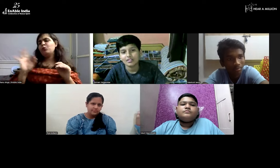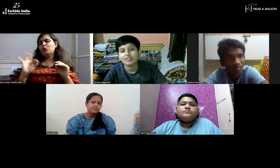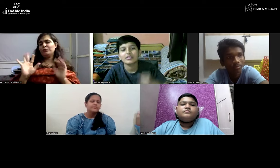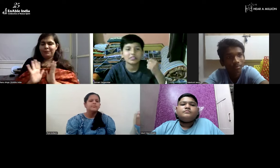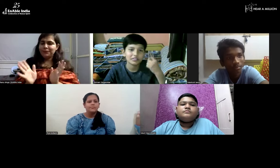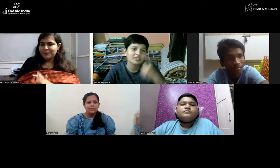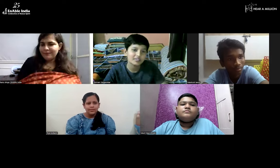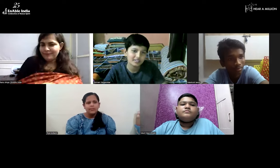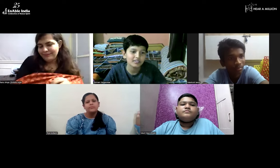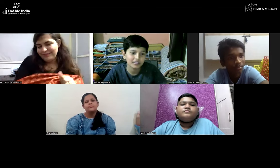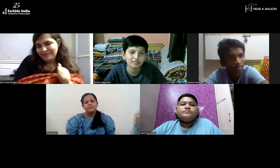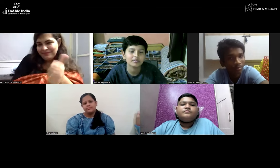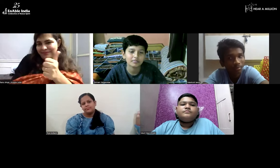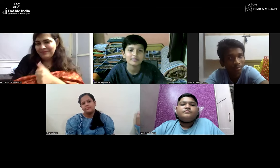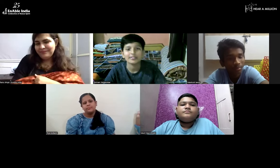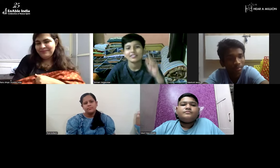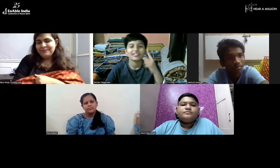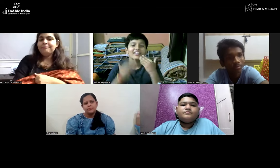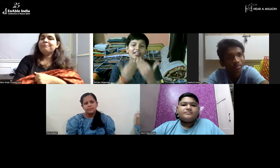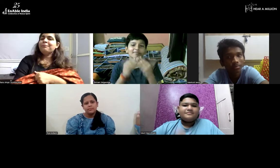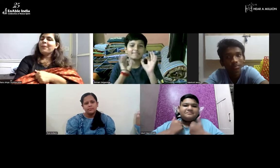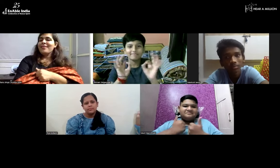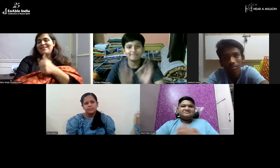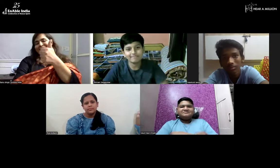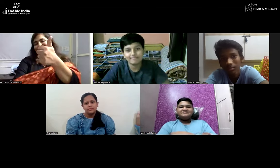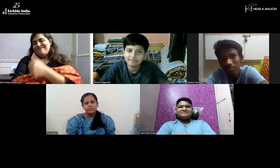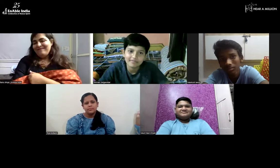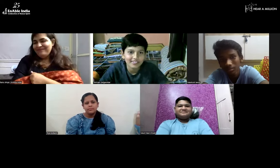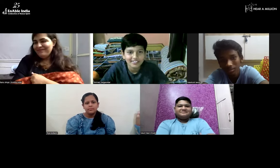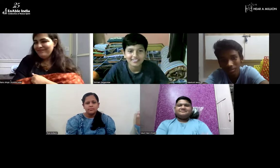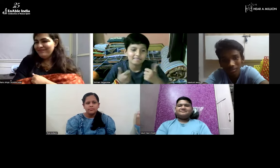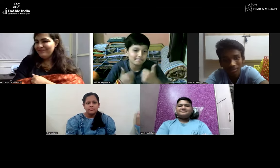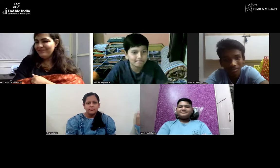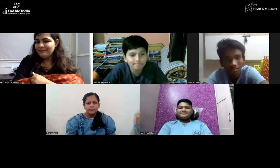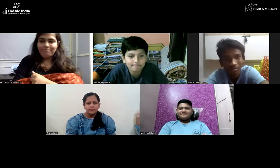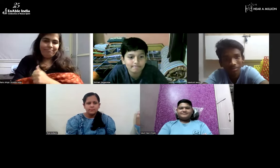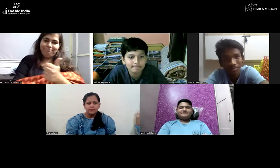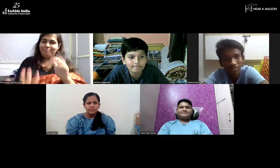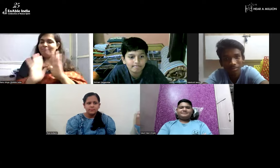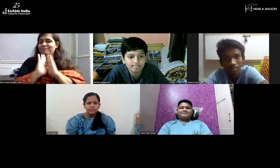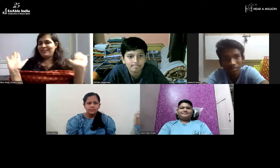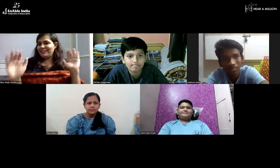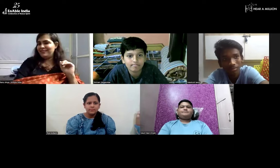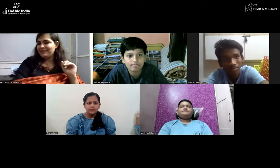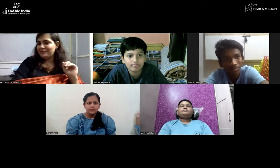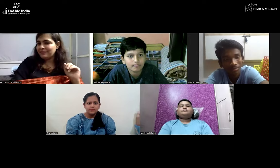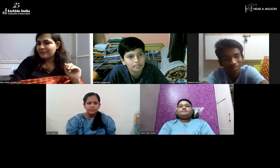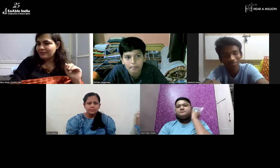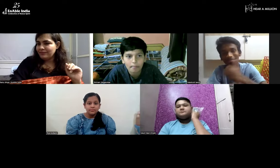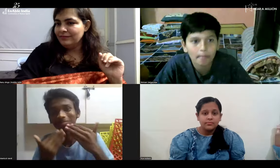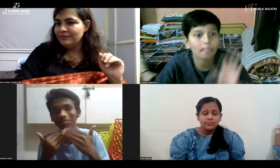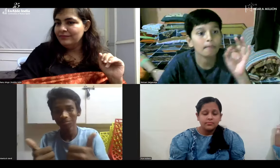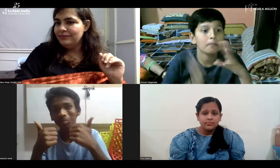So what I've seen, like whenever like somebody's in a doubt or in a rut and they are stressed about